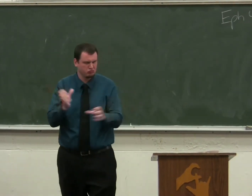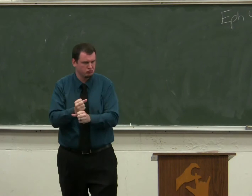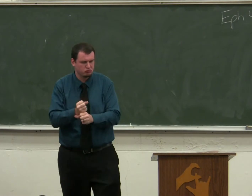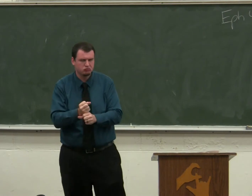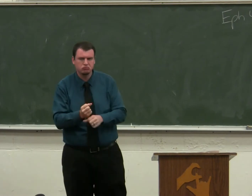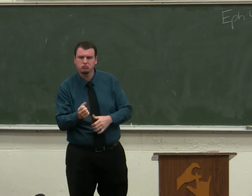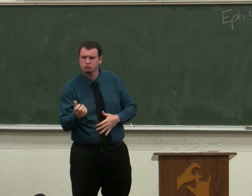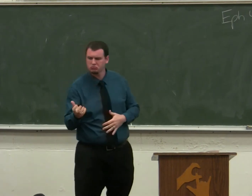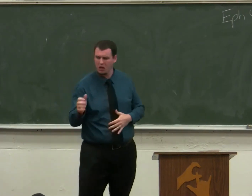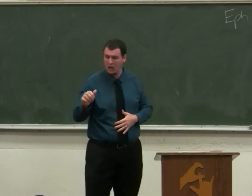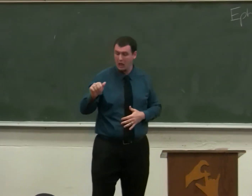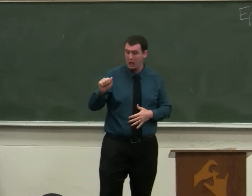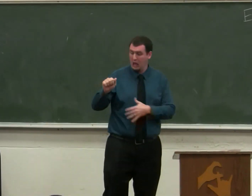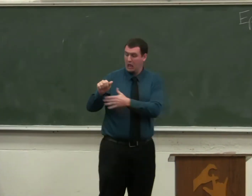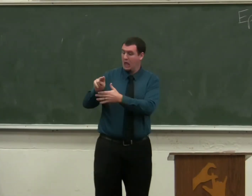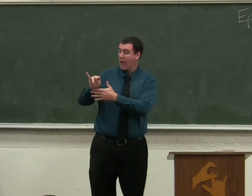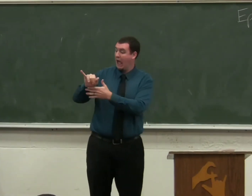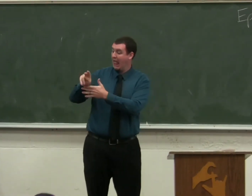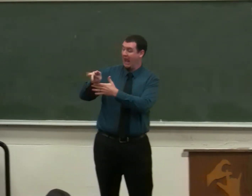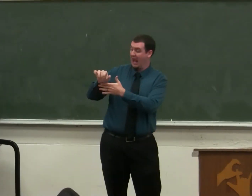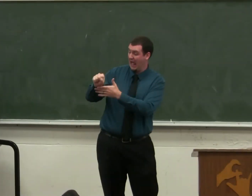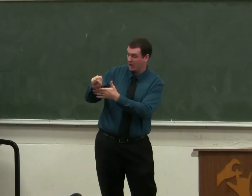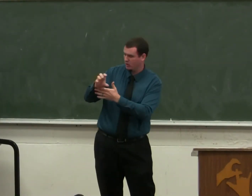I'll tell a short summary of the story.